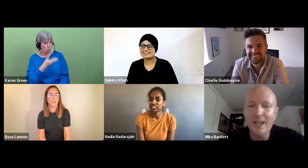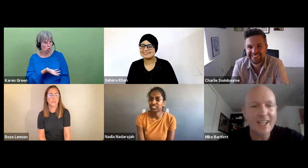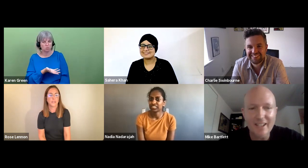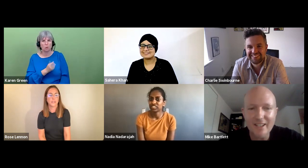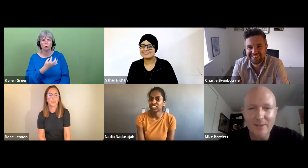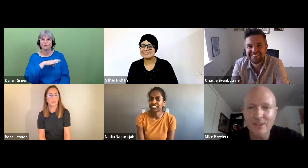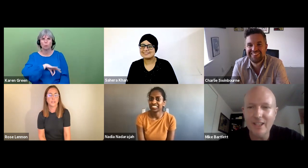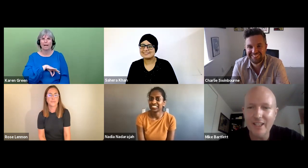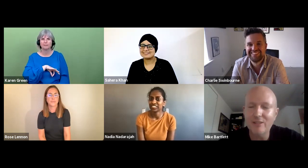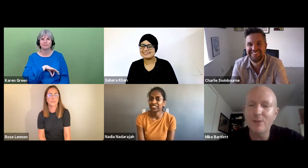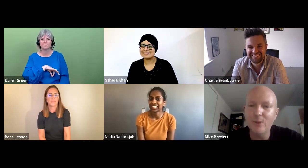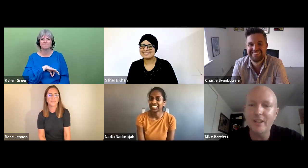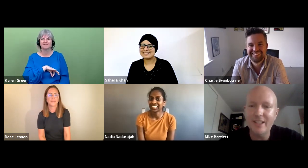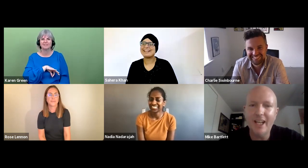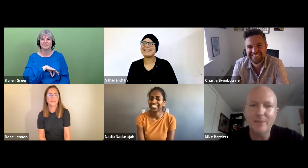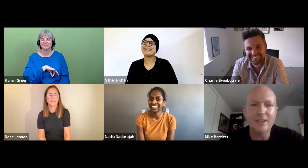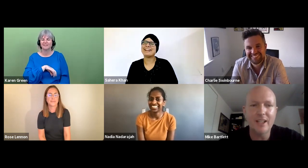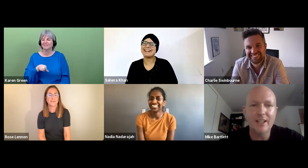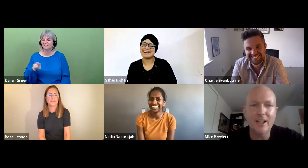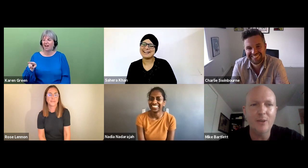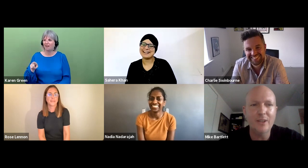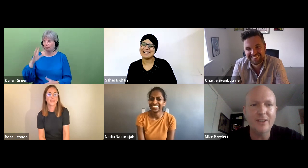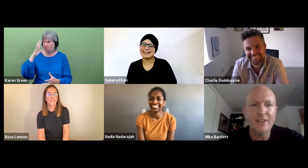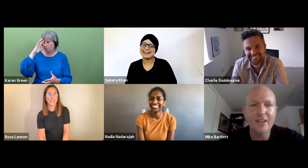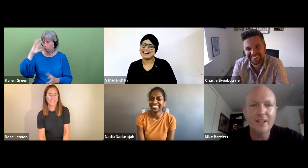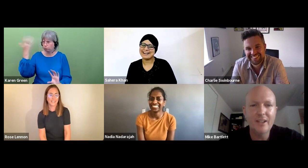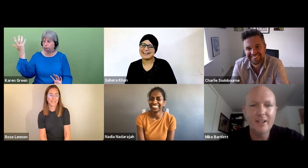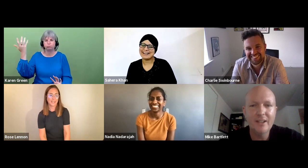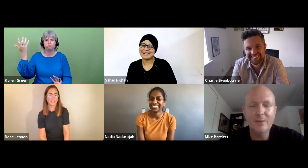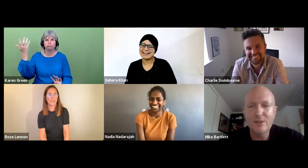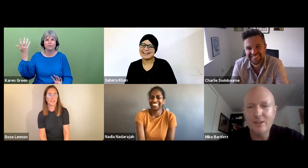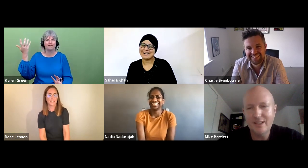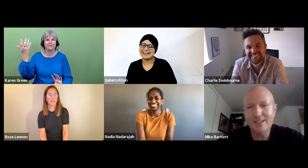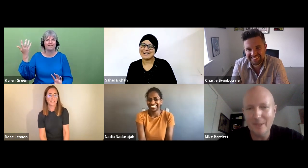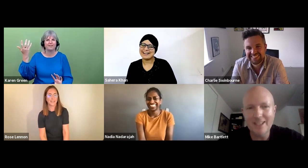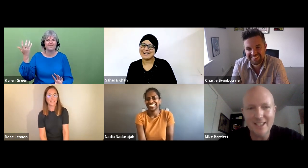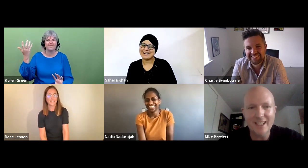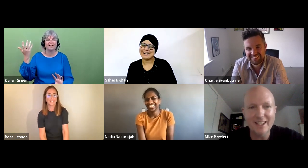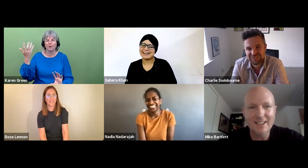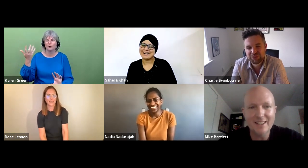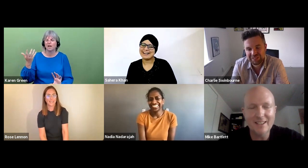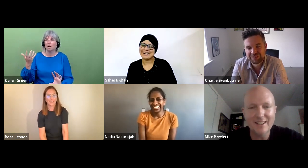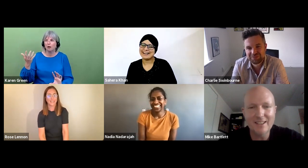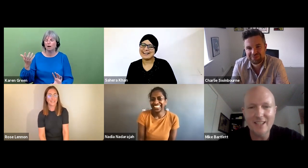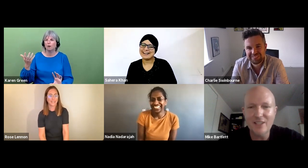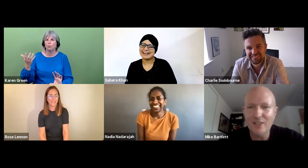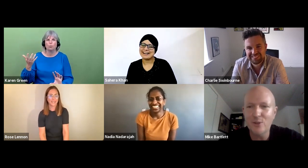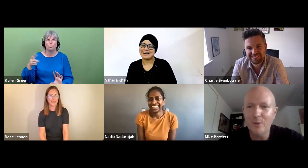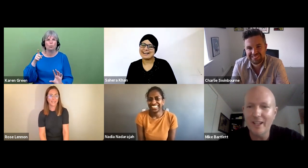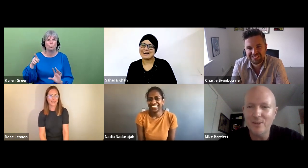again, it was like it threw it all on its head. It was like, oh, this is, you know, it's disability. This is actually a doorway into a